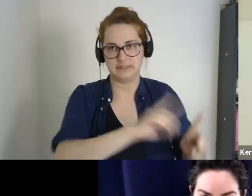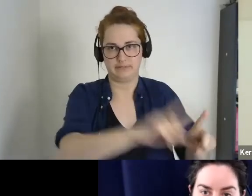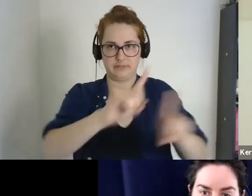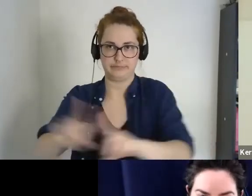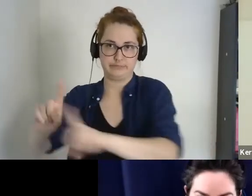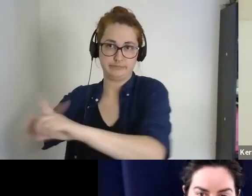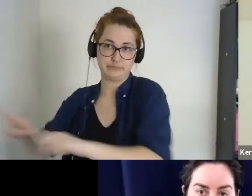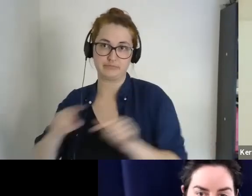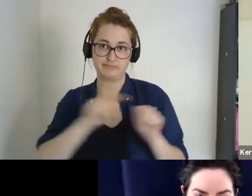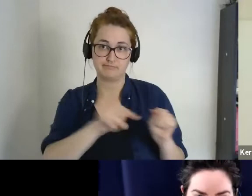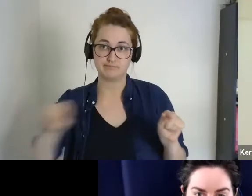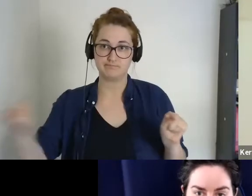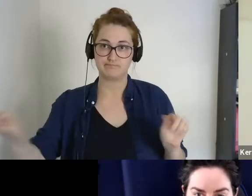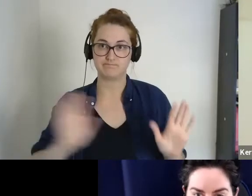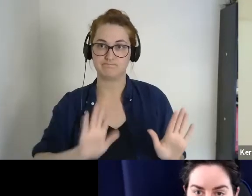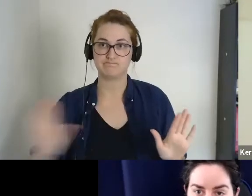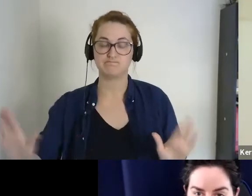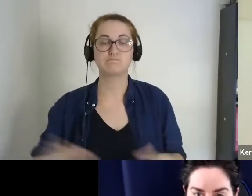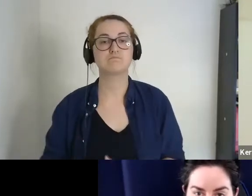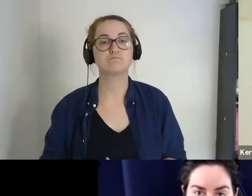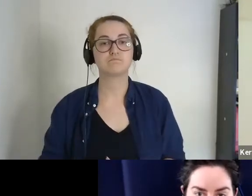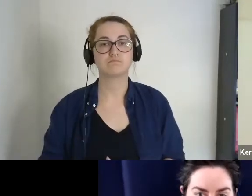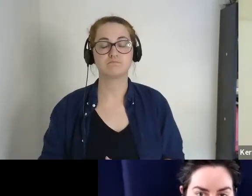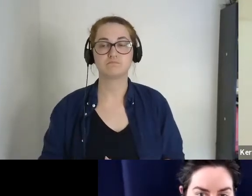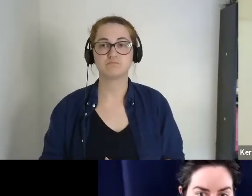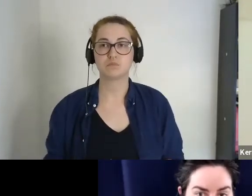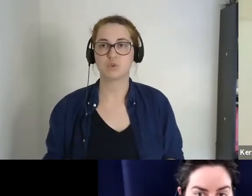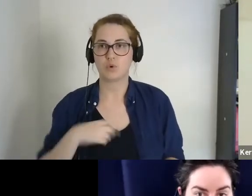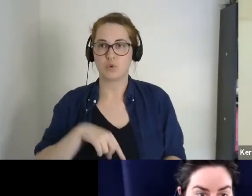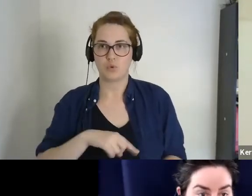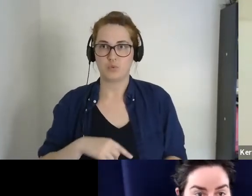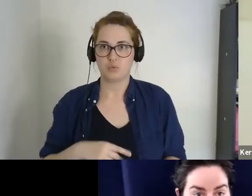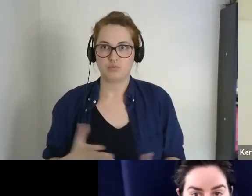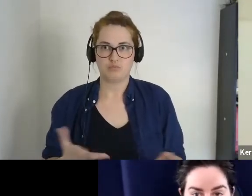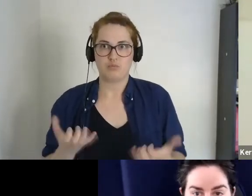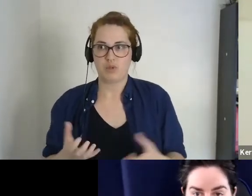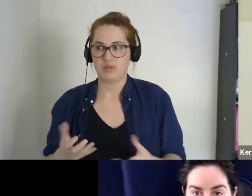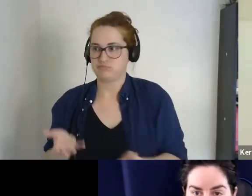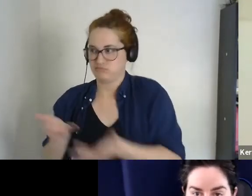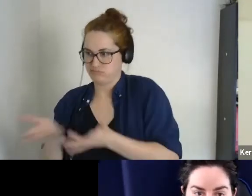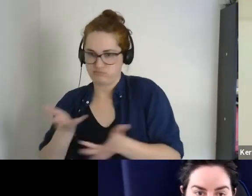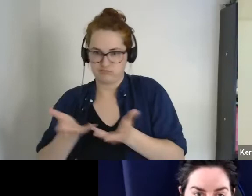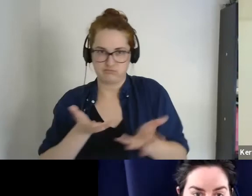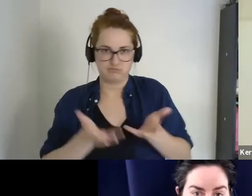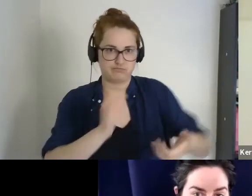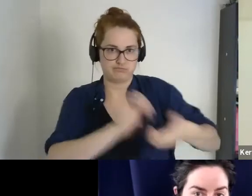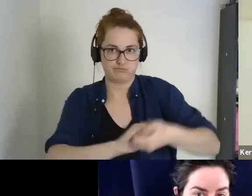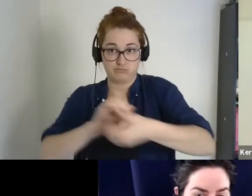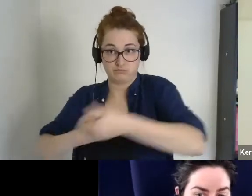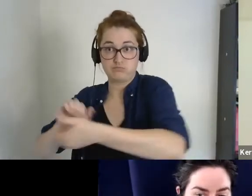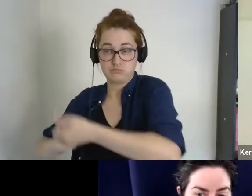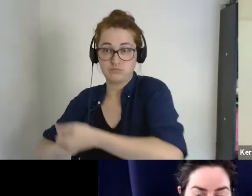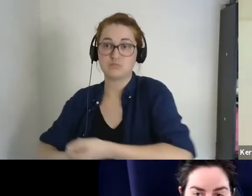as possible, we try to work with coalitions of disability communities to address human rights issues that impact people